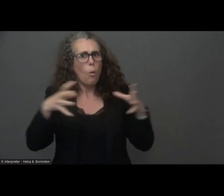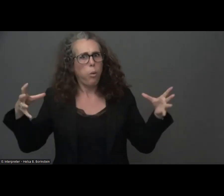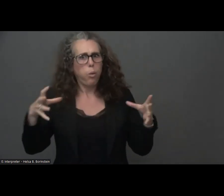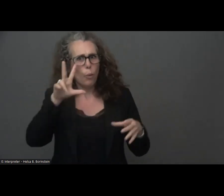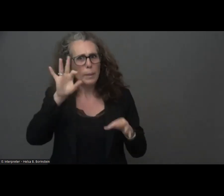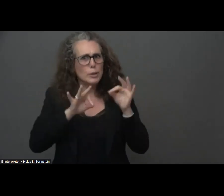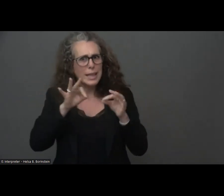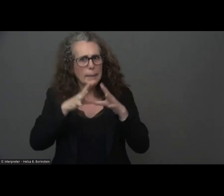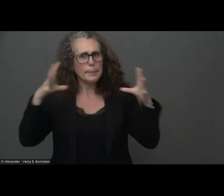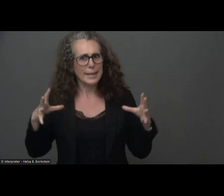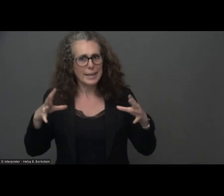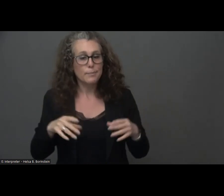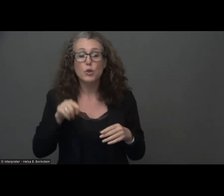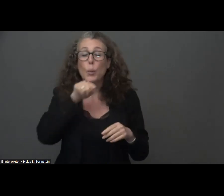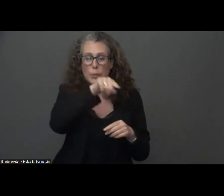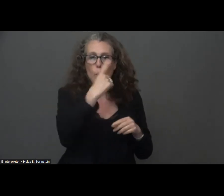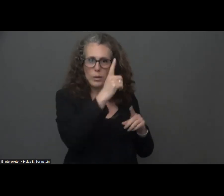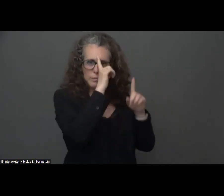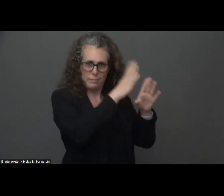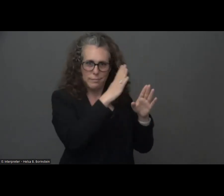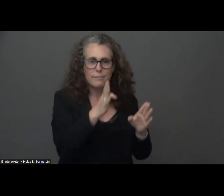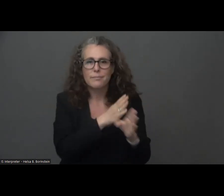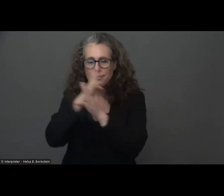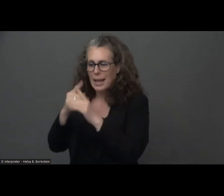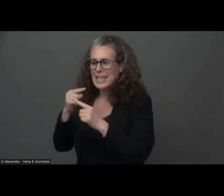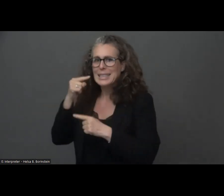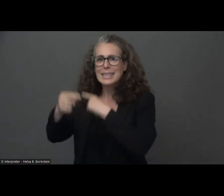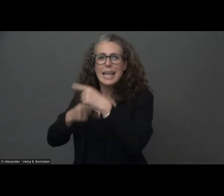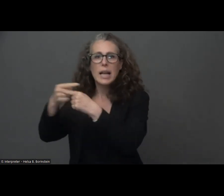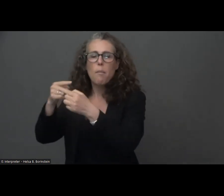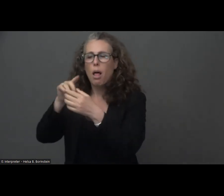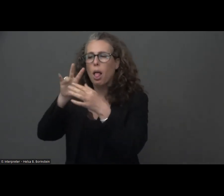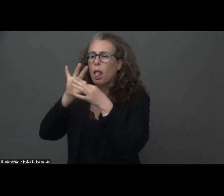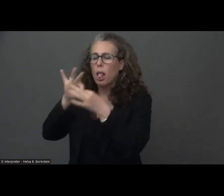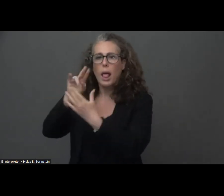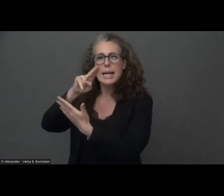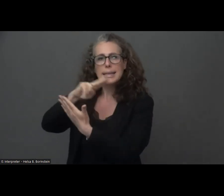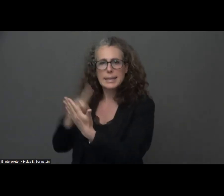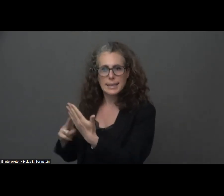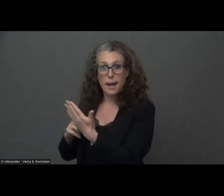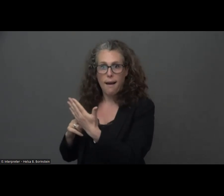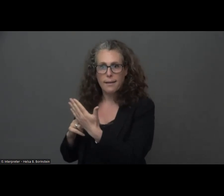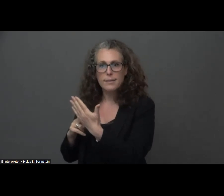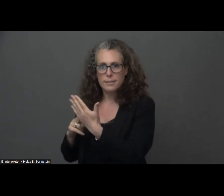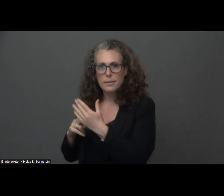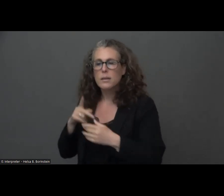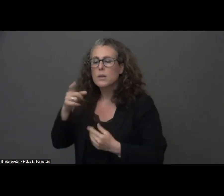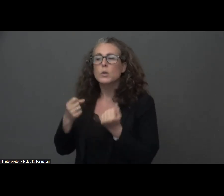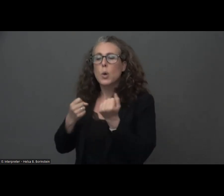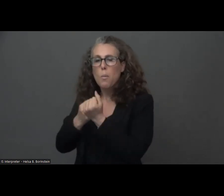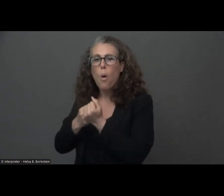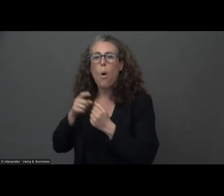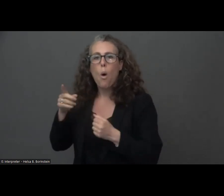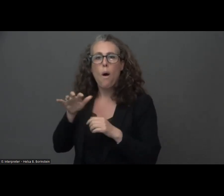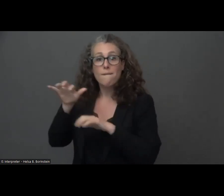with another agenda, which we call Becoming Sustainable by Design, which includes supporting our smallholder farmers. Now,